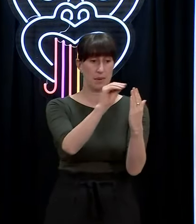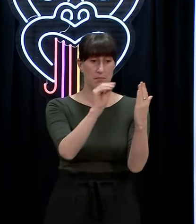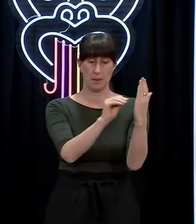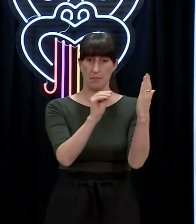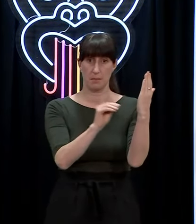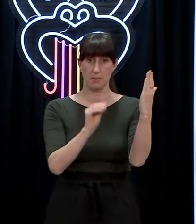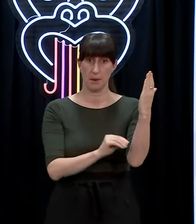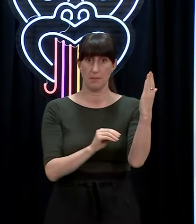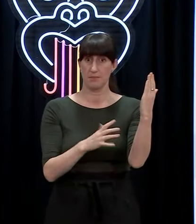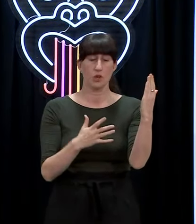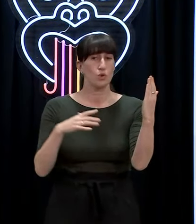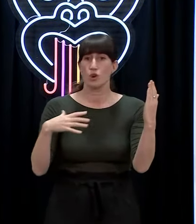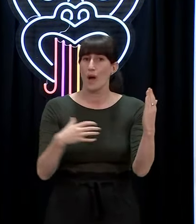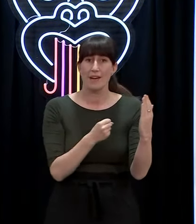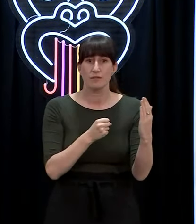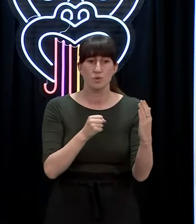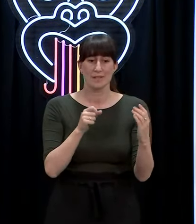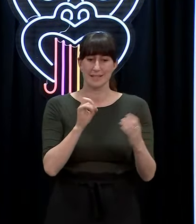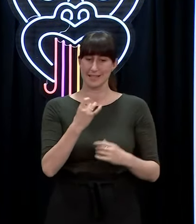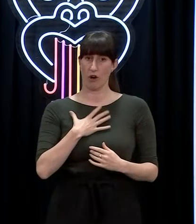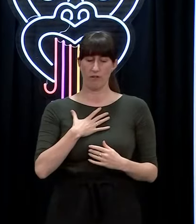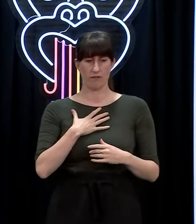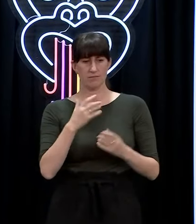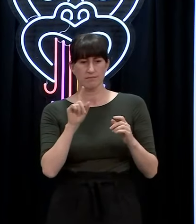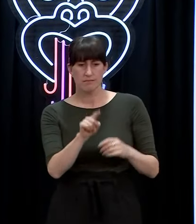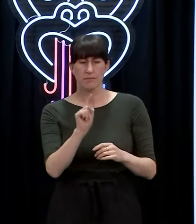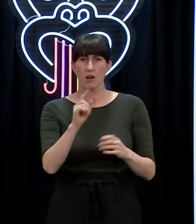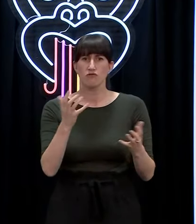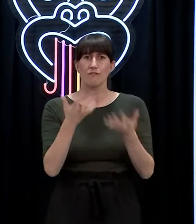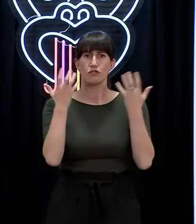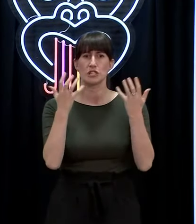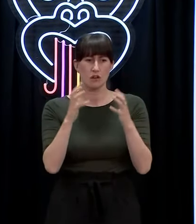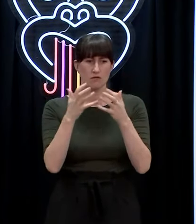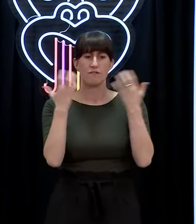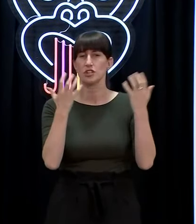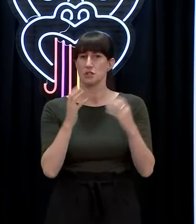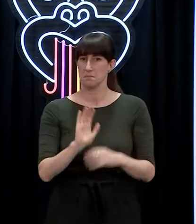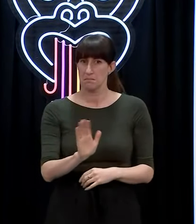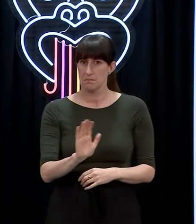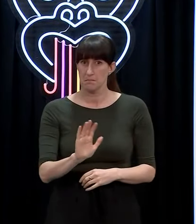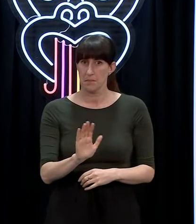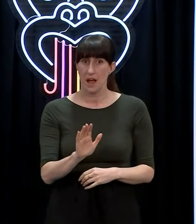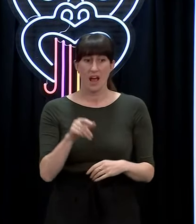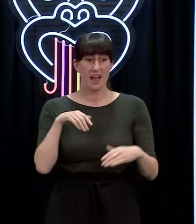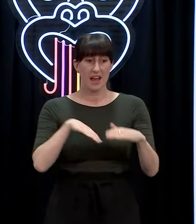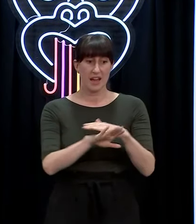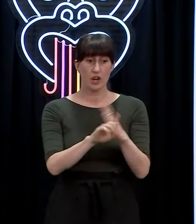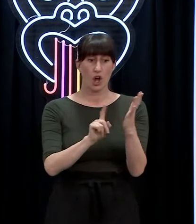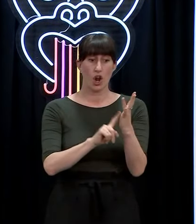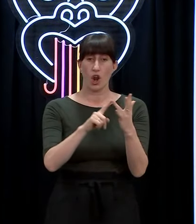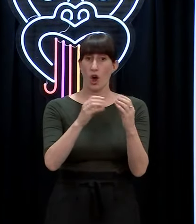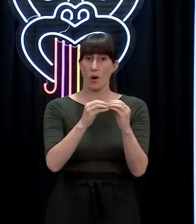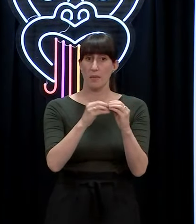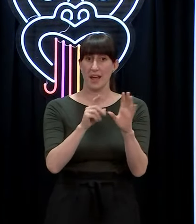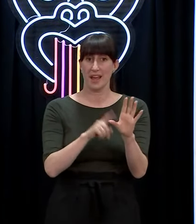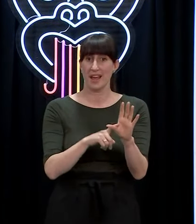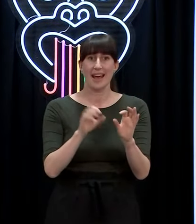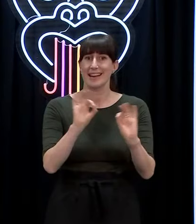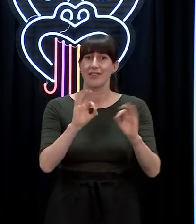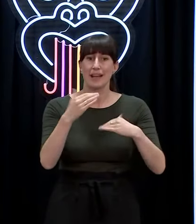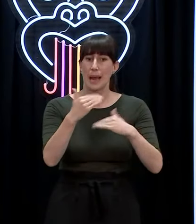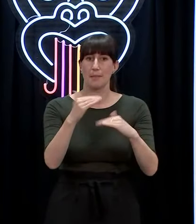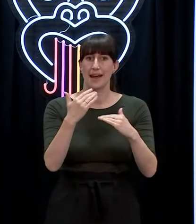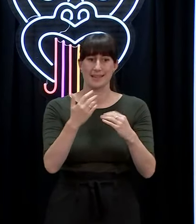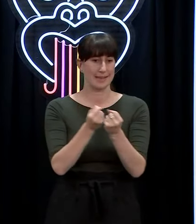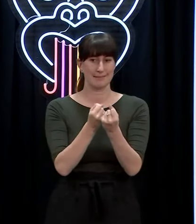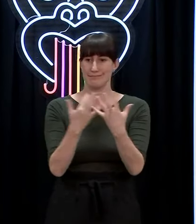the website regularly anymore. There's no limit on the number of people that can enter the lobby, thus registering that they are trying to secure a